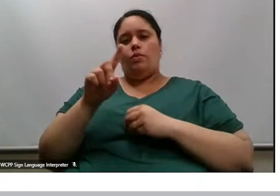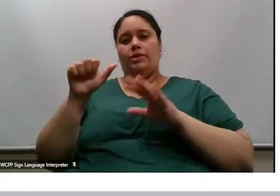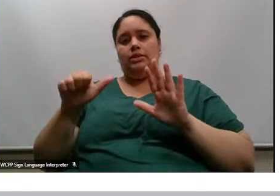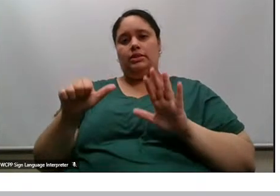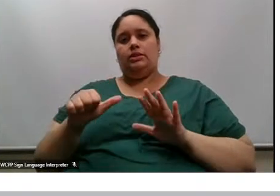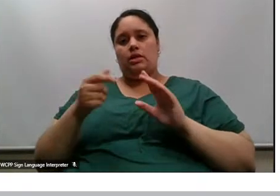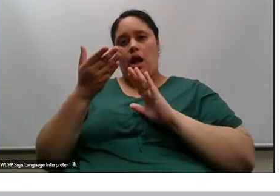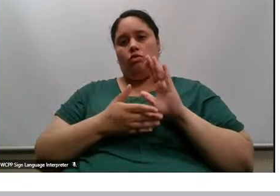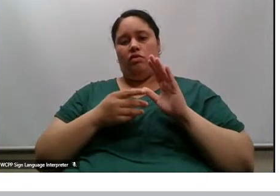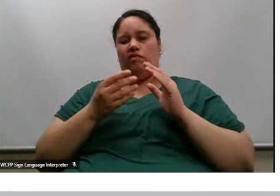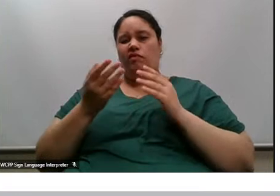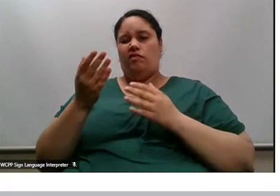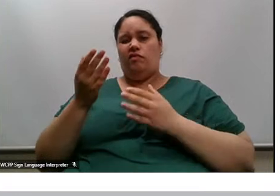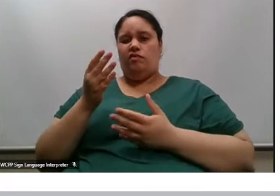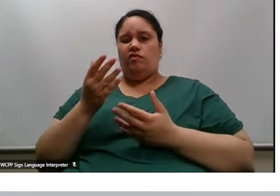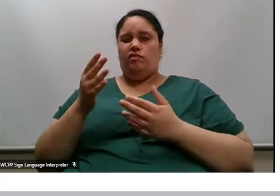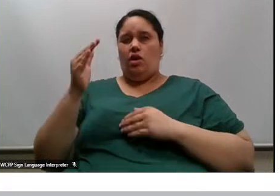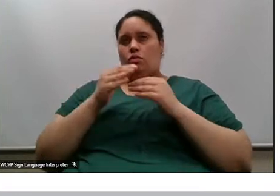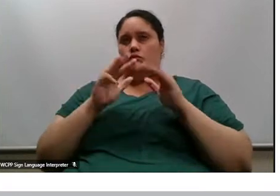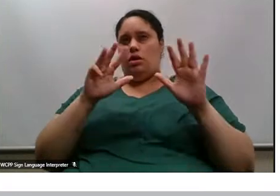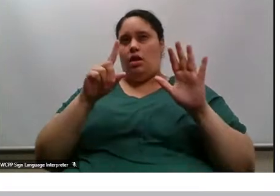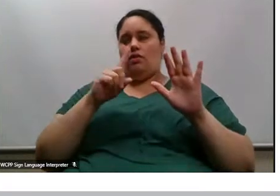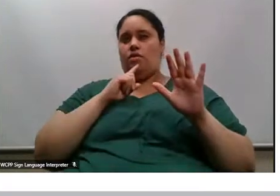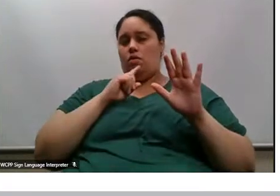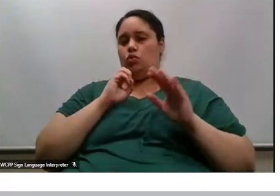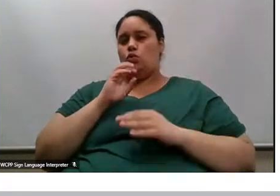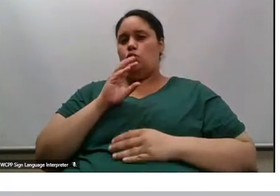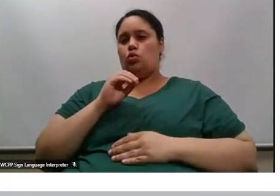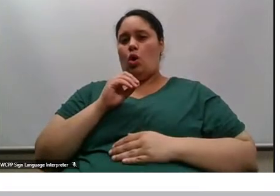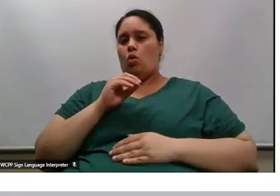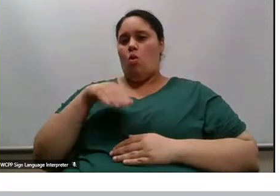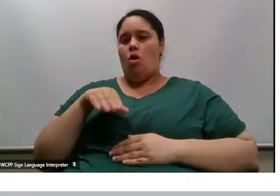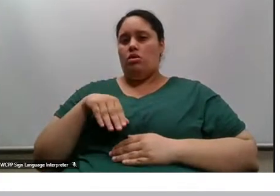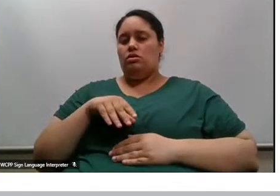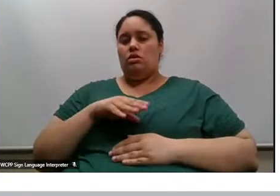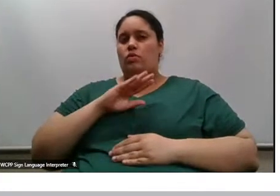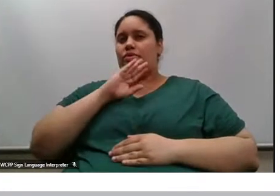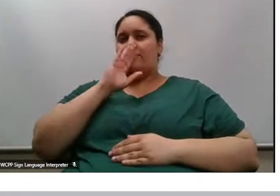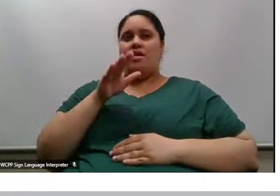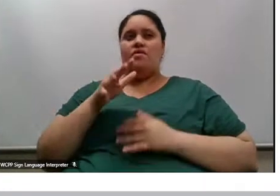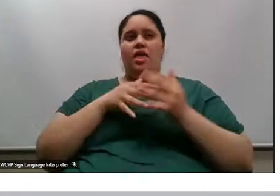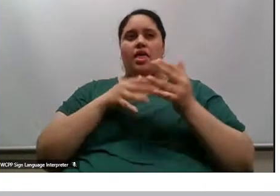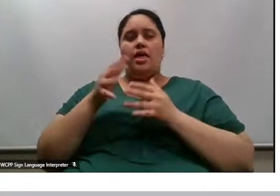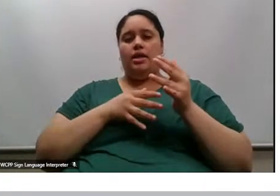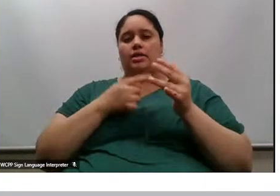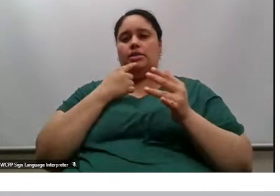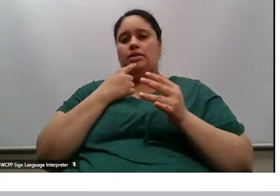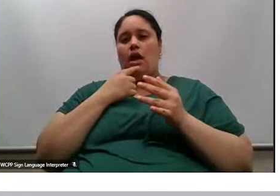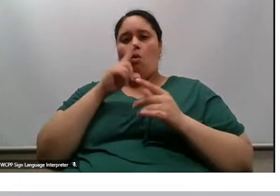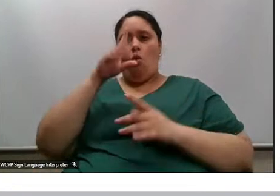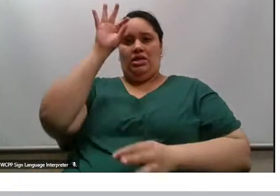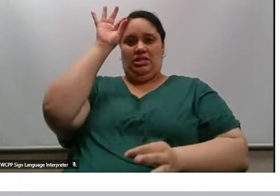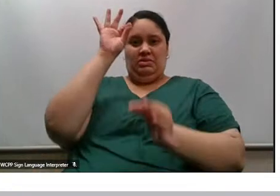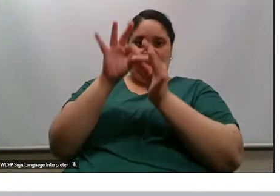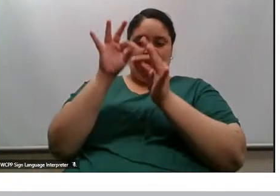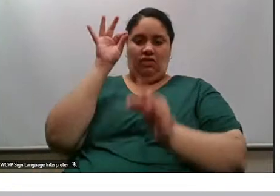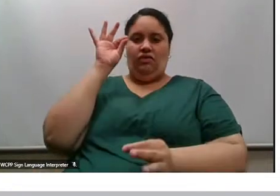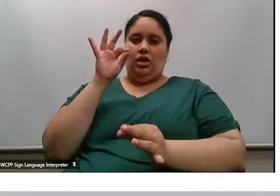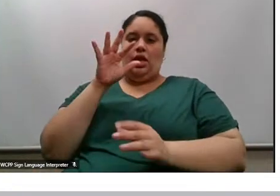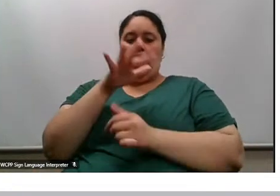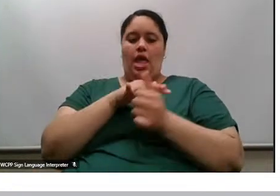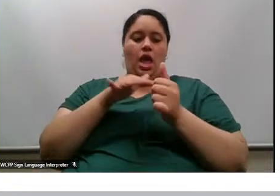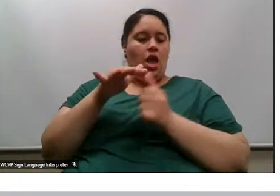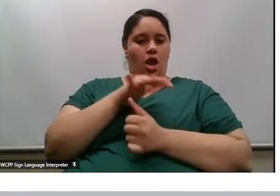of close to 9,000. So it wasn't, there was never any sentiment that it's one particular